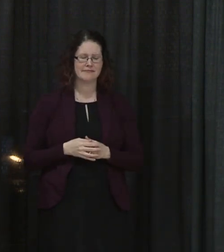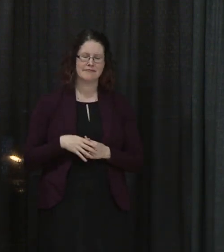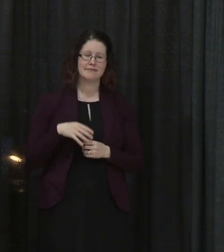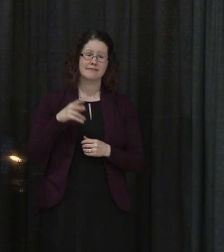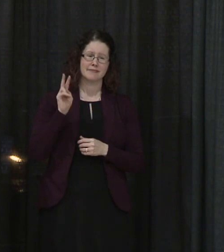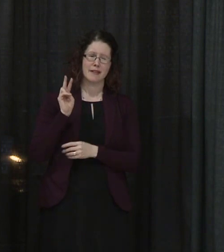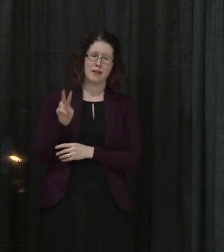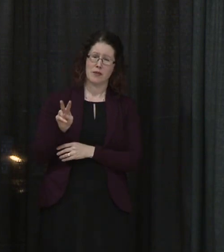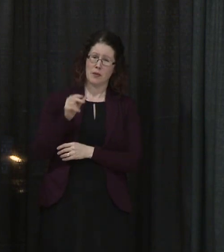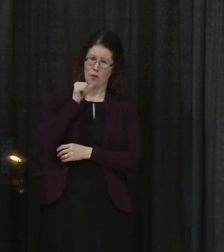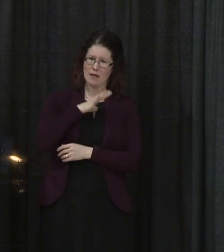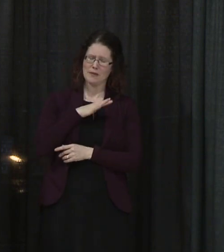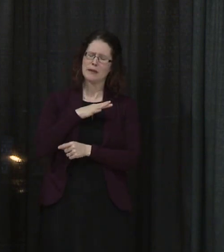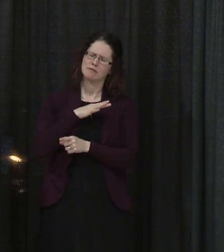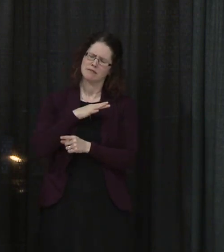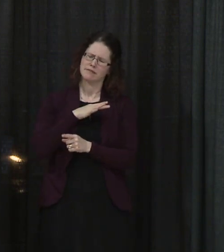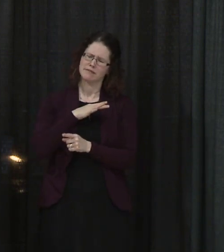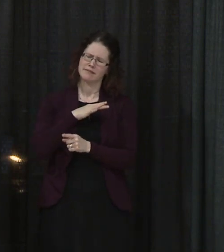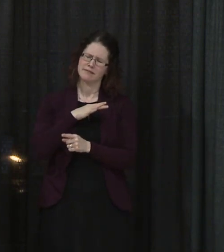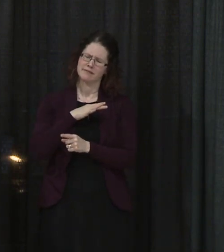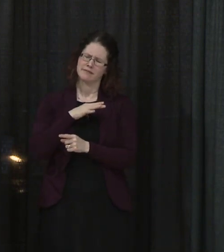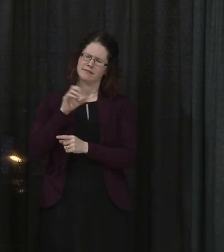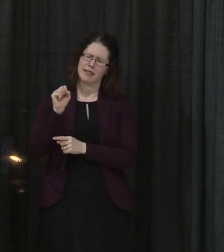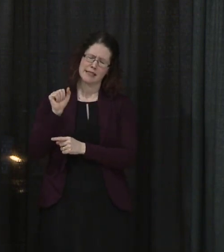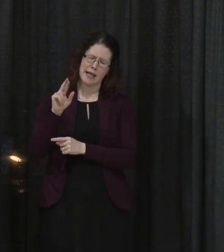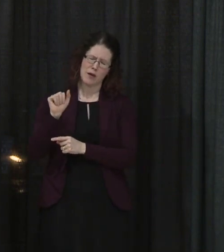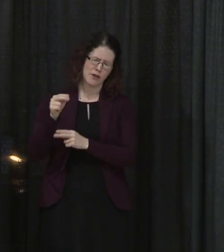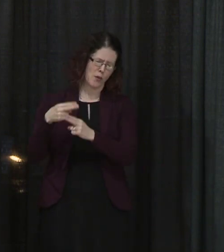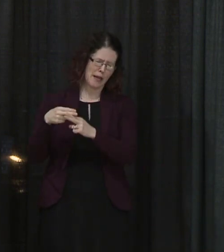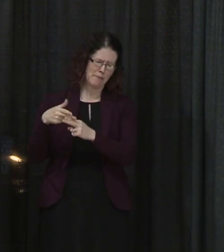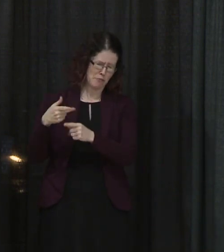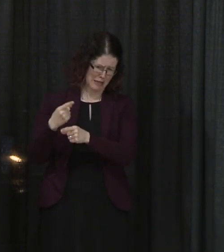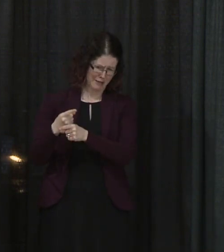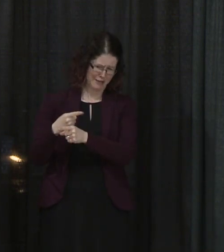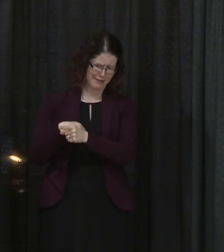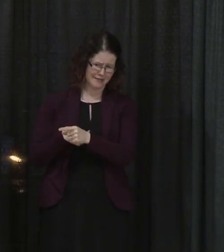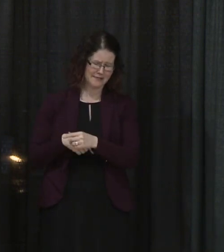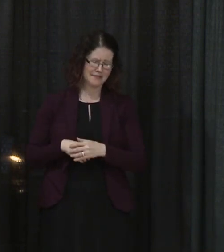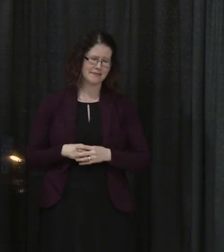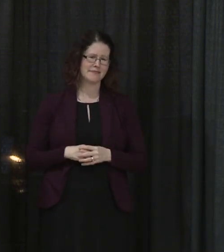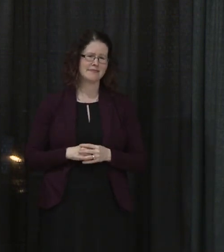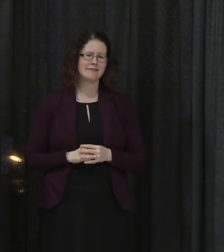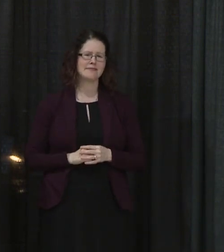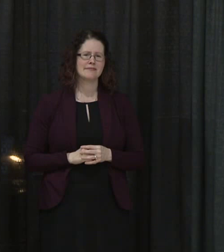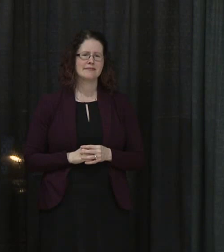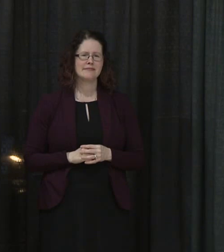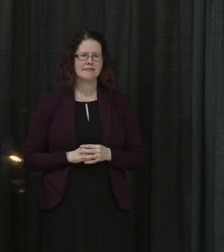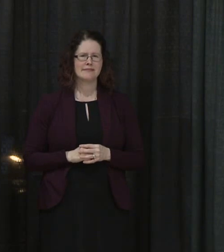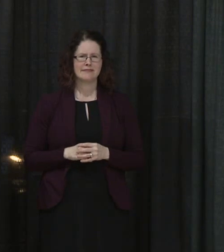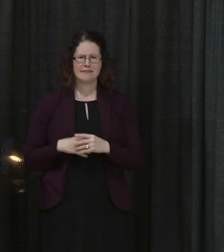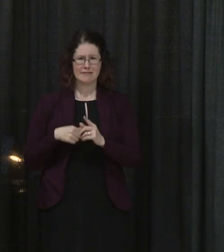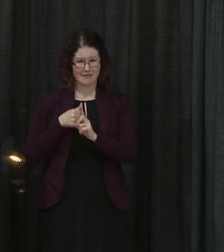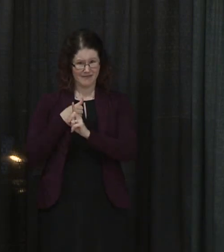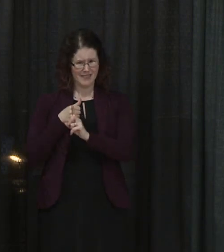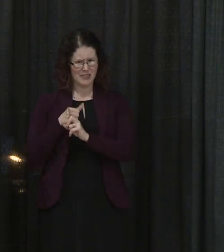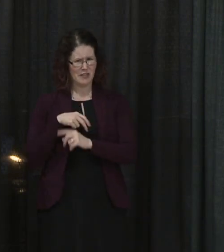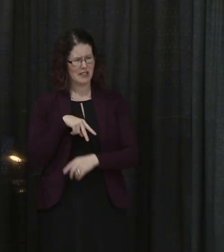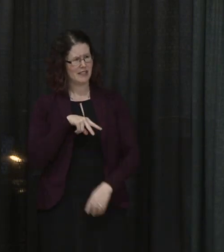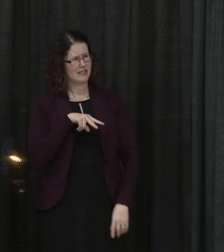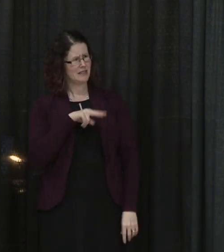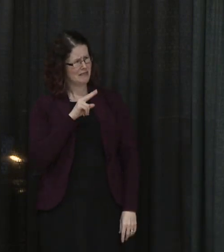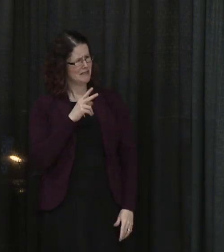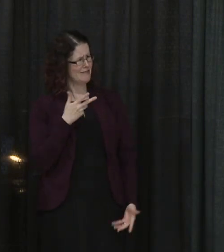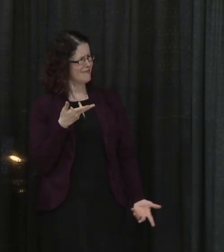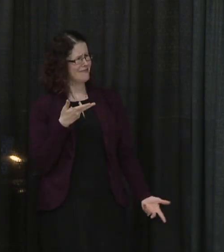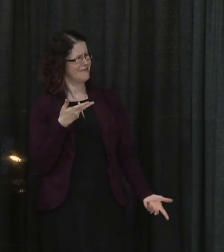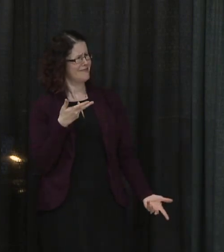said to her, "Your name wouldn't be Sarah, would it?" And with the most puzzled look in her eye, she looked back at me and